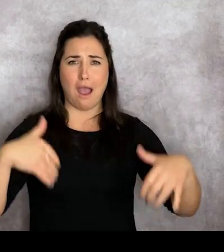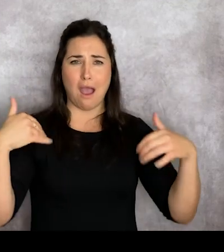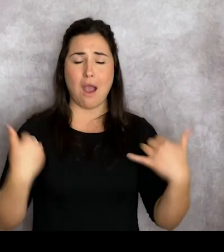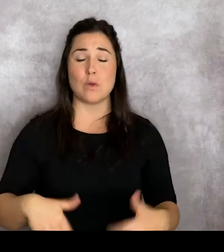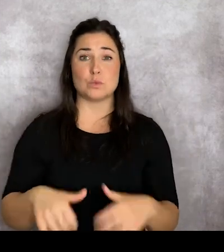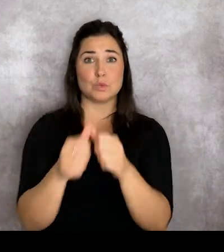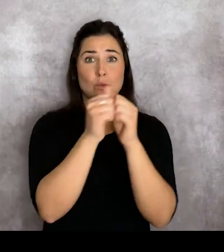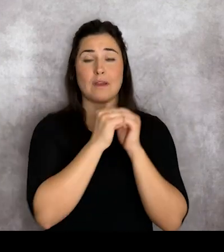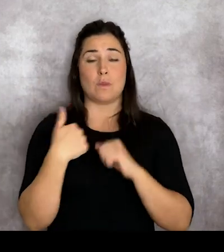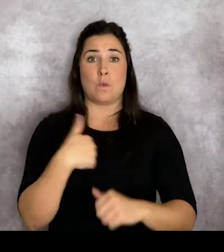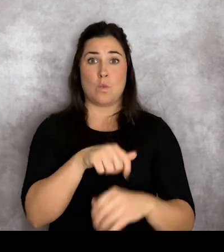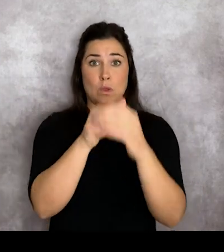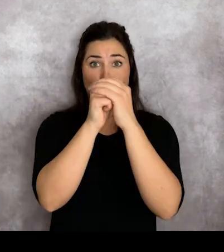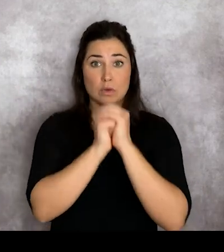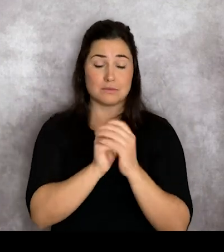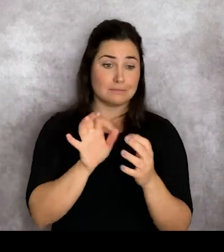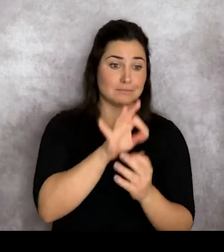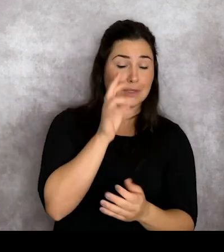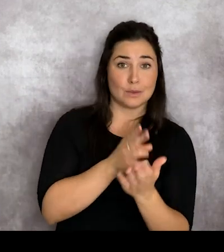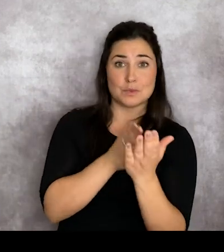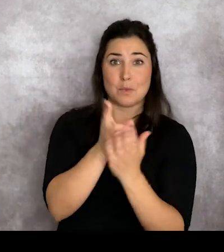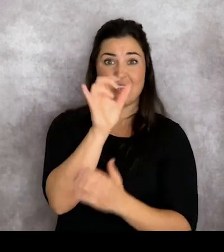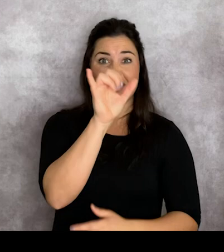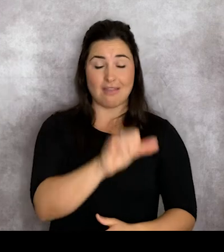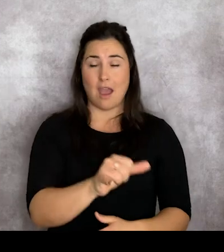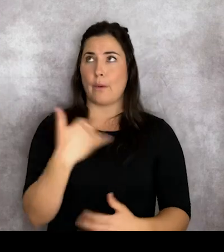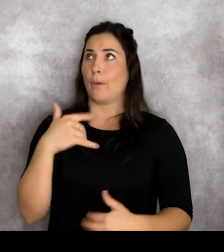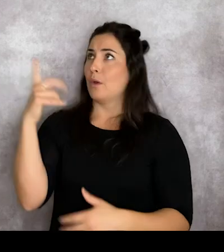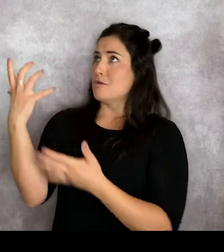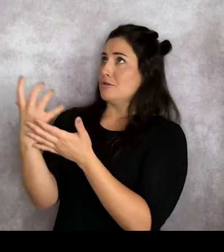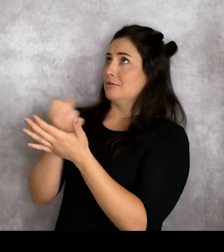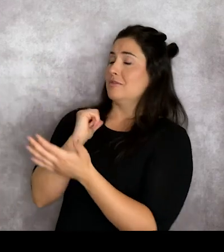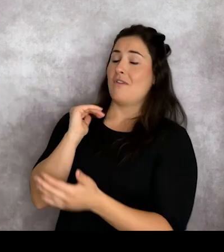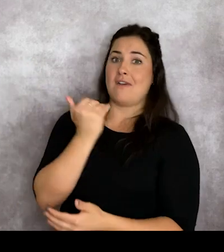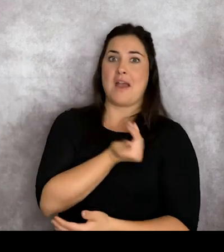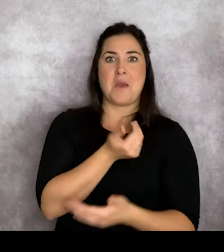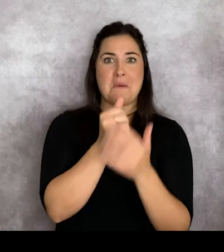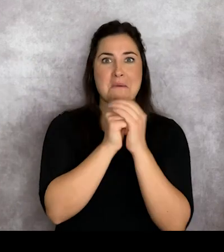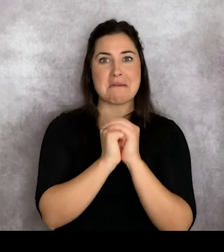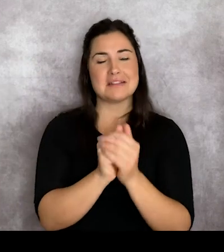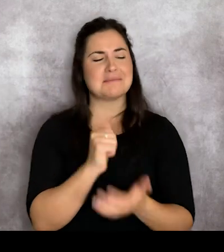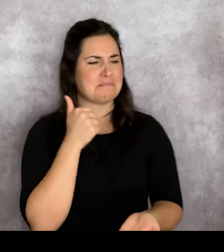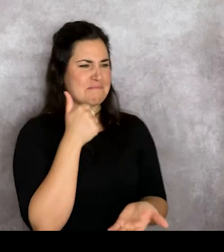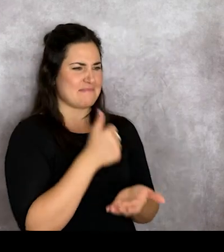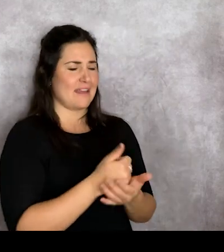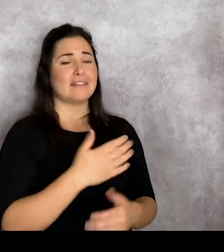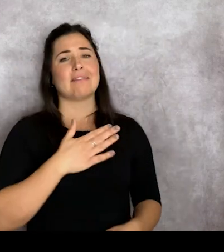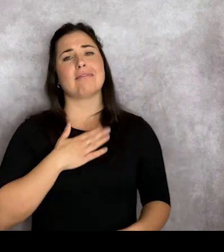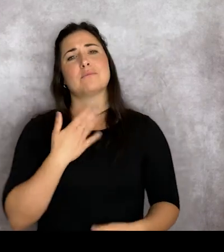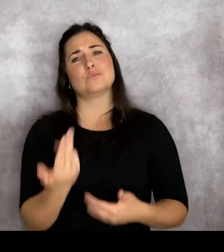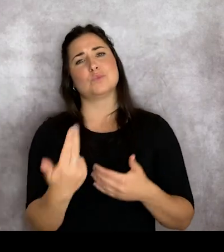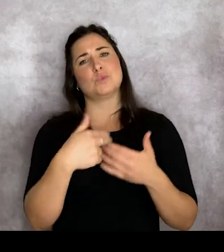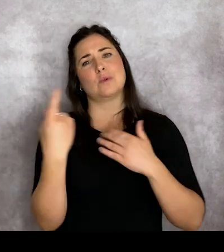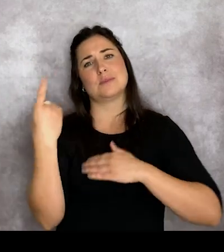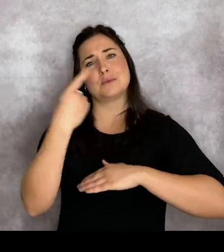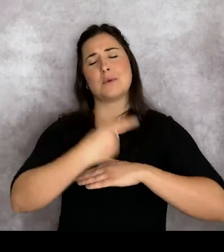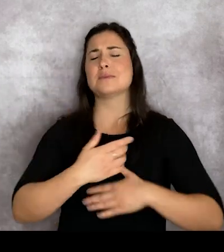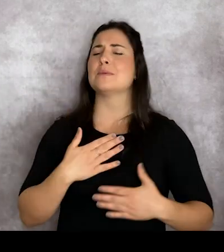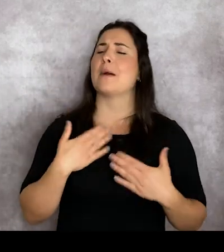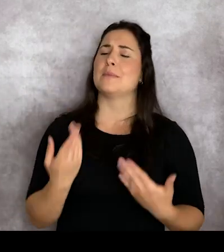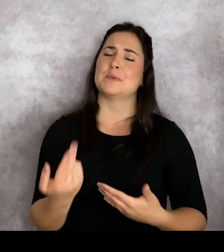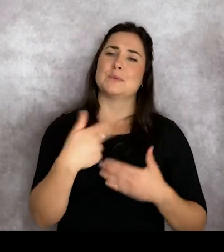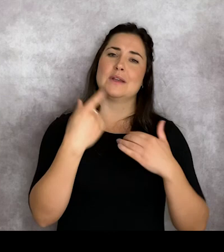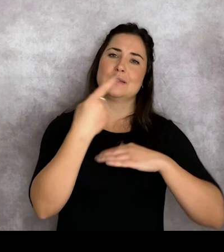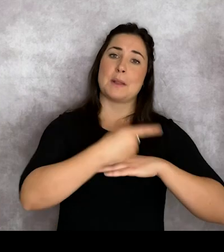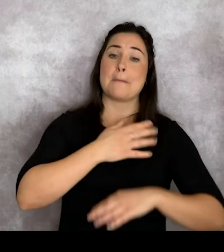to worship God in spirit and in truth, because that's what He deserves, our worship. Amen. So, family, we're glad you're joining us. We're so glad you're joining us. My